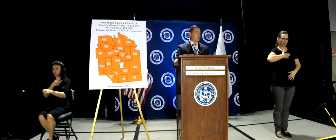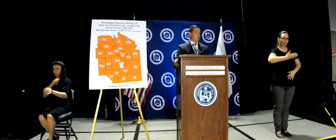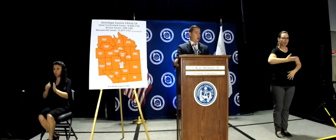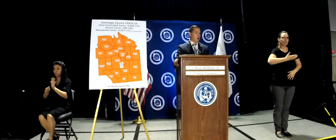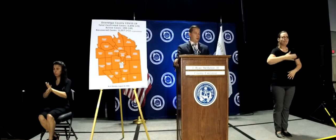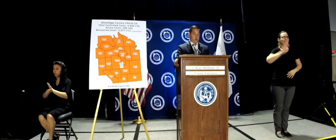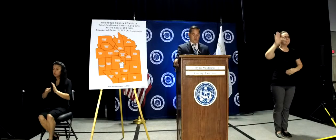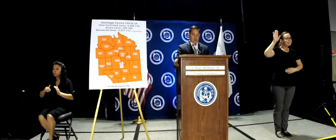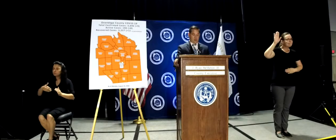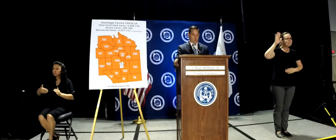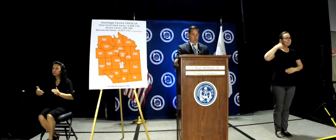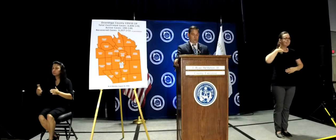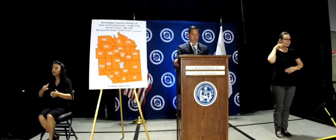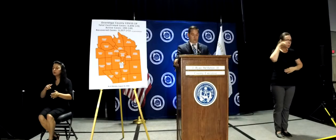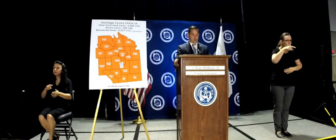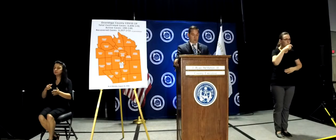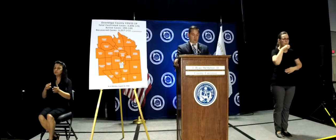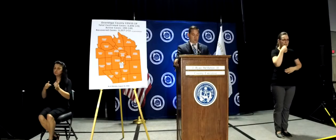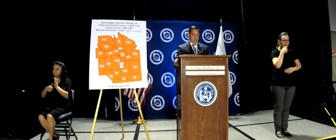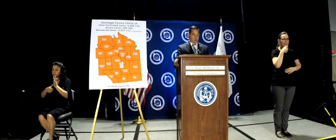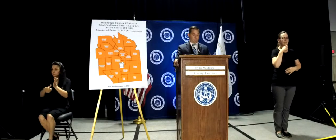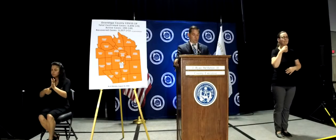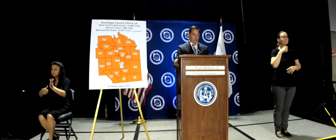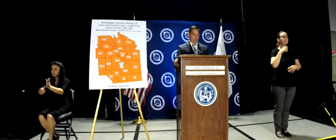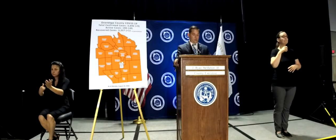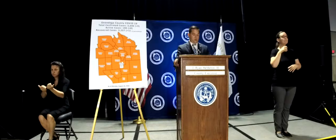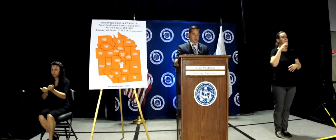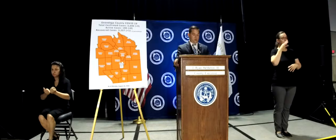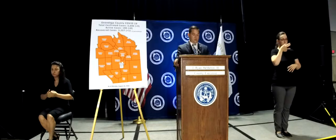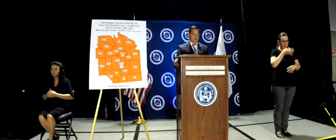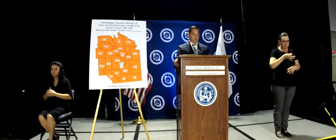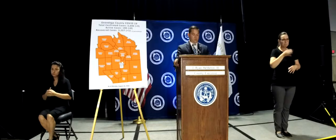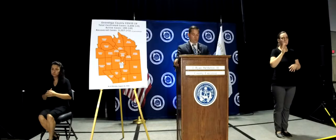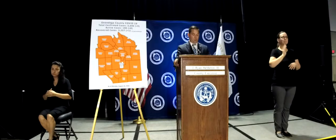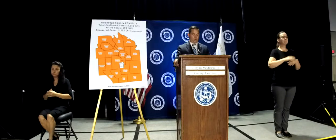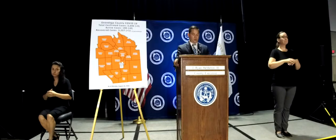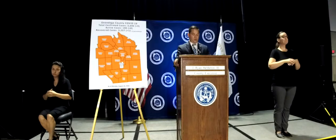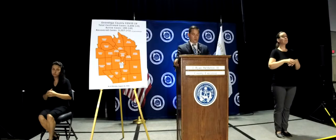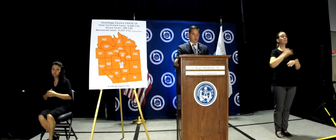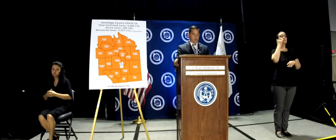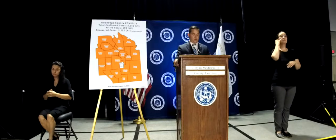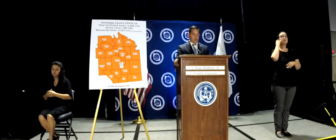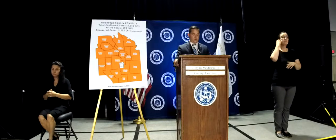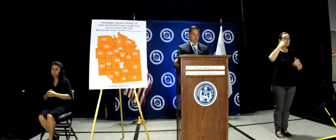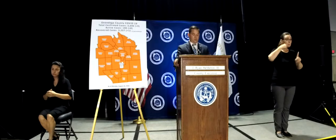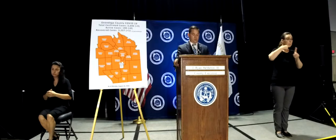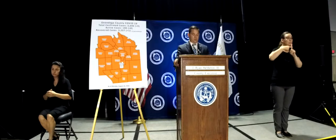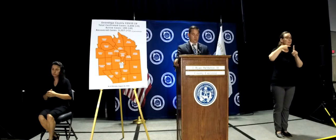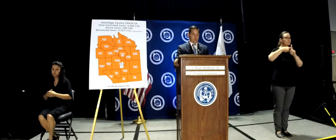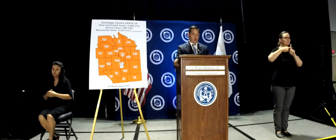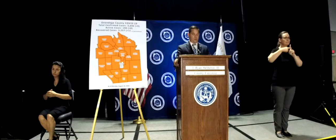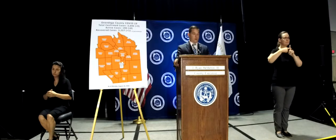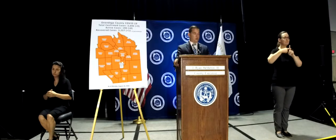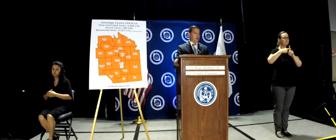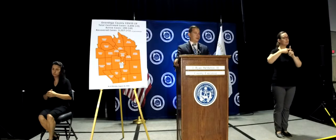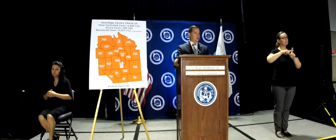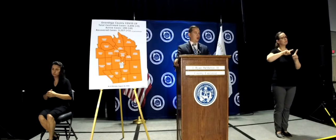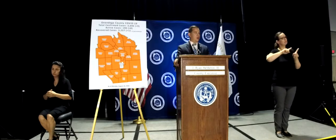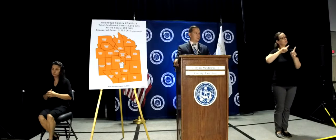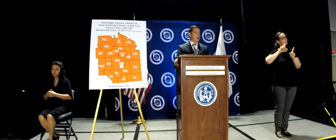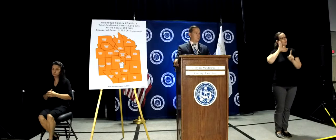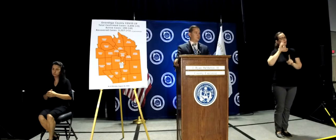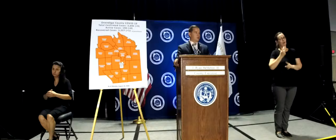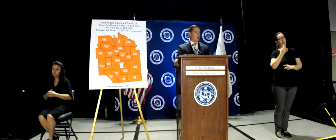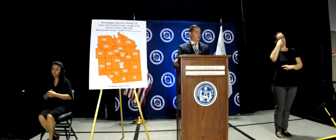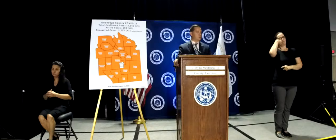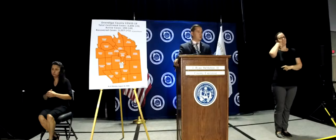school. And again, we will be working to cover any